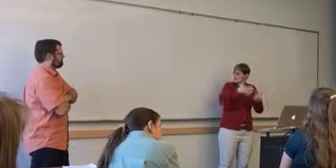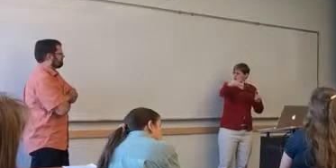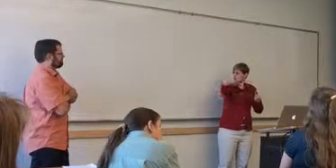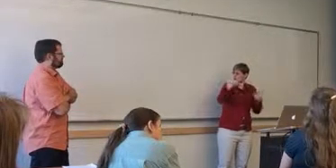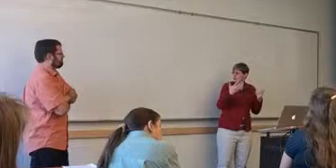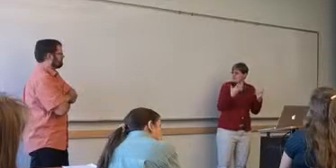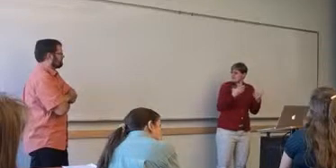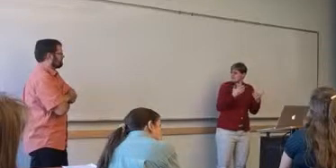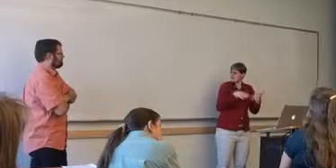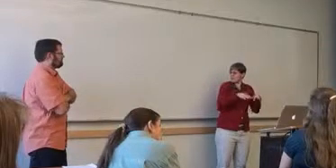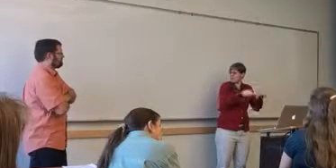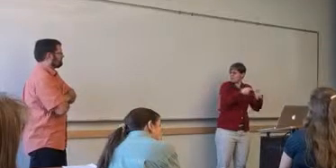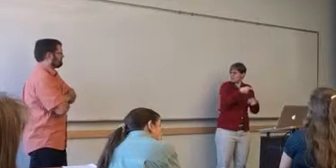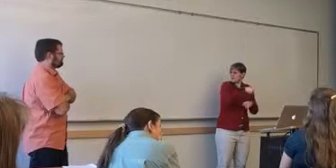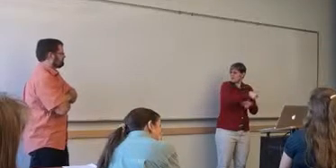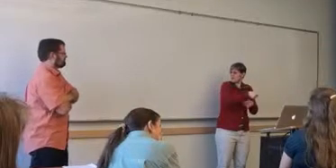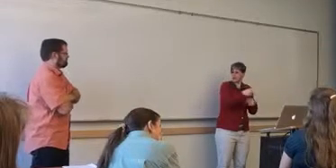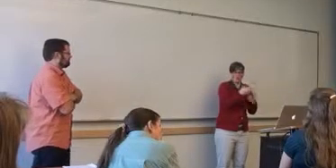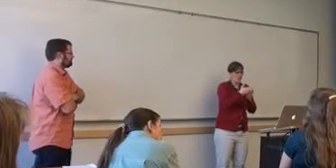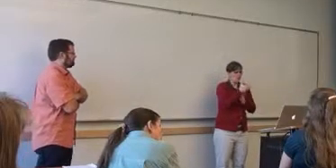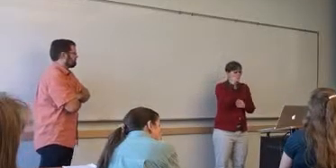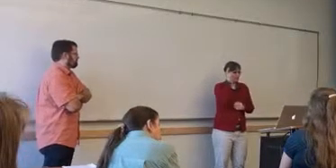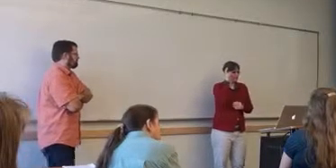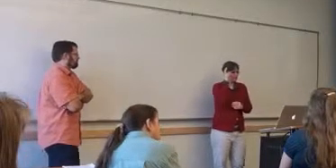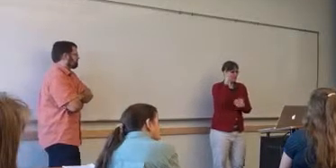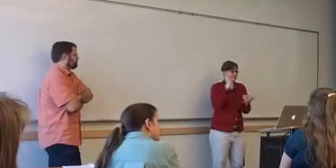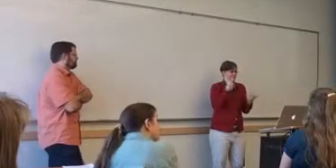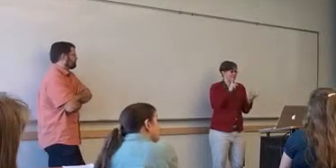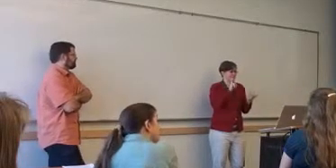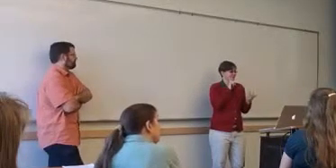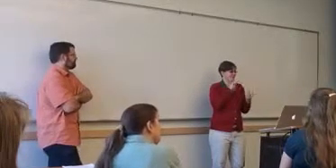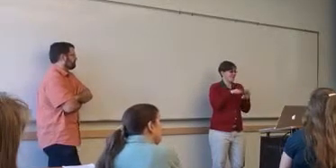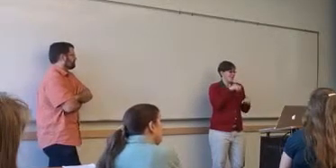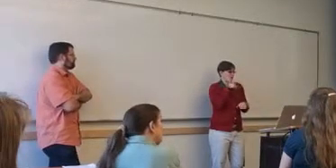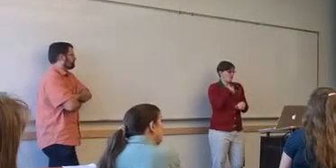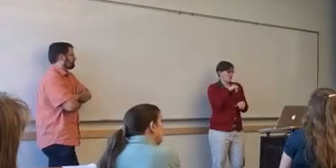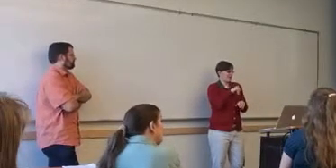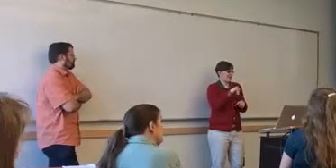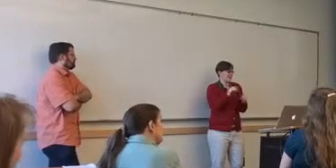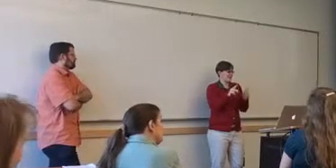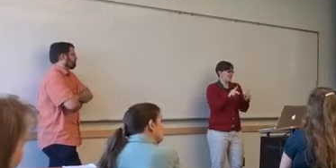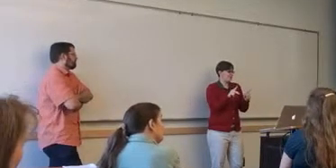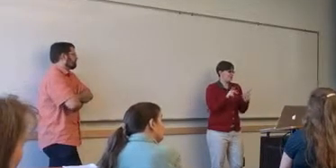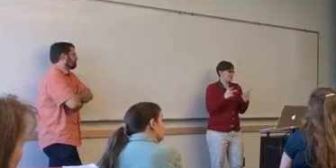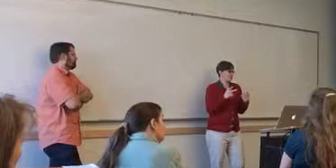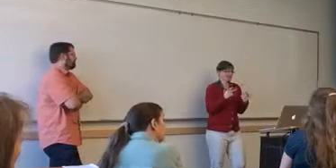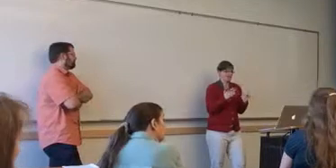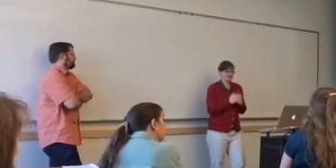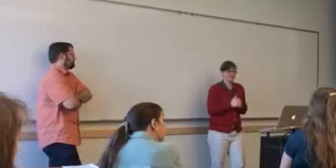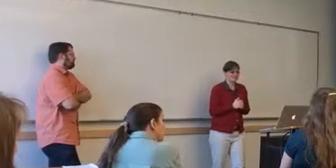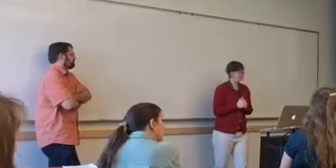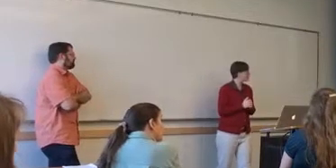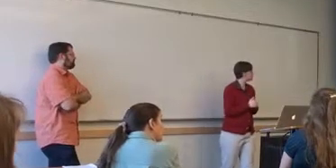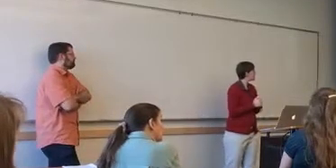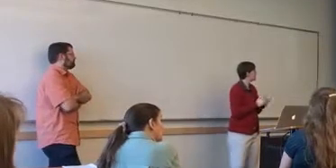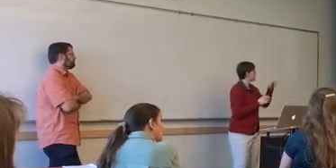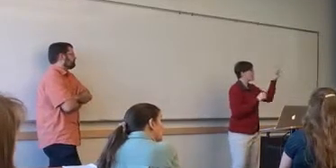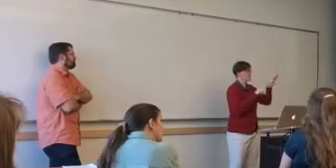I mean, a lot of students only hear grammar, are taught grammar in kindergarten to first grade. And then from then